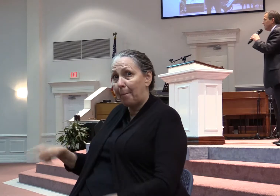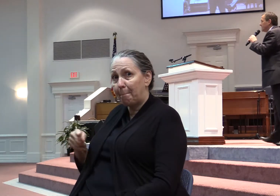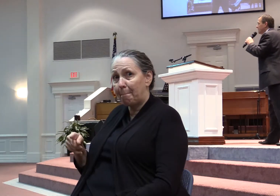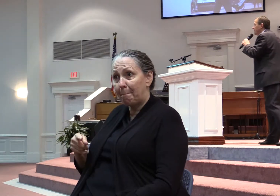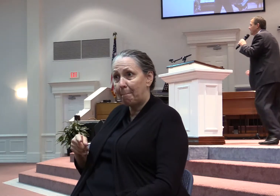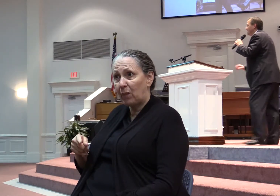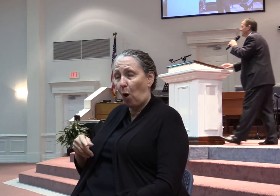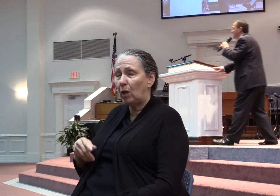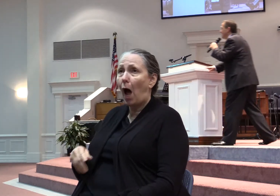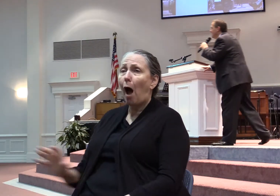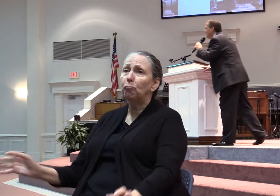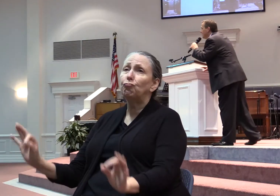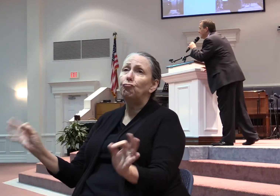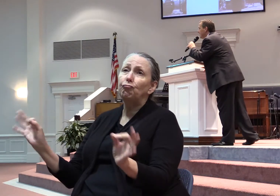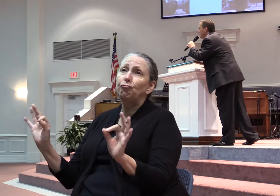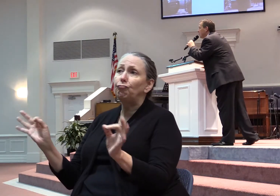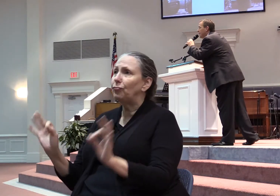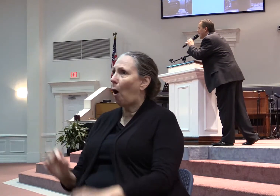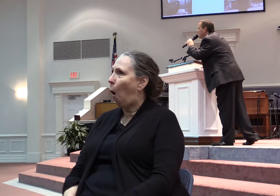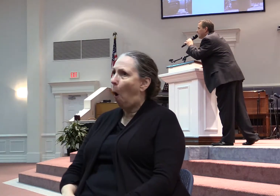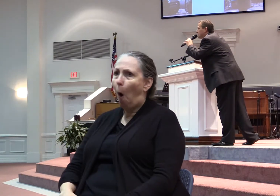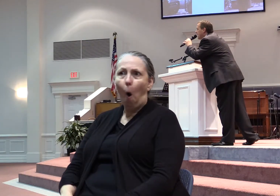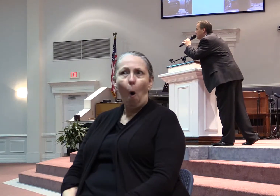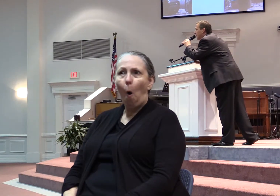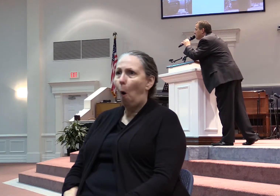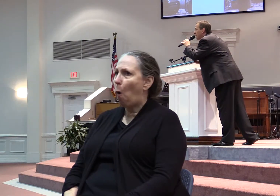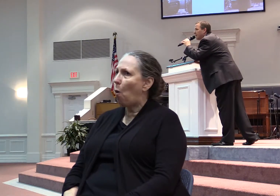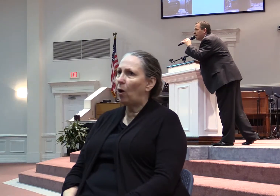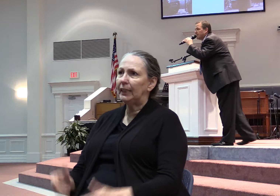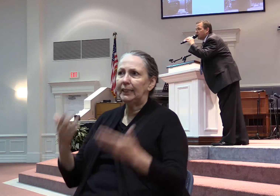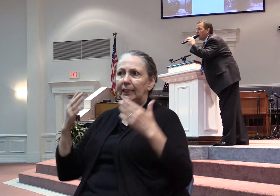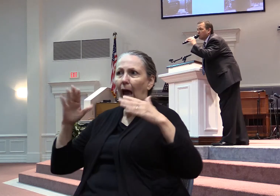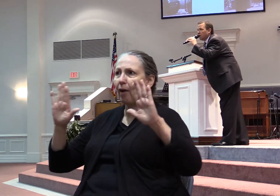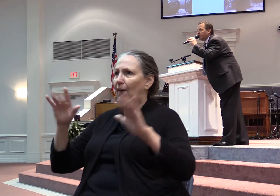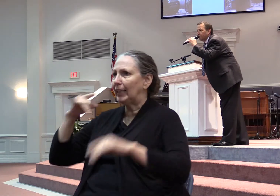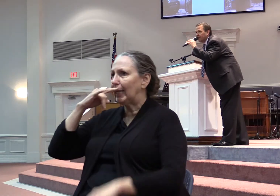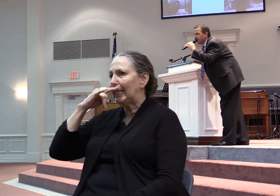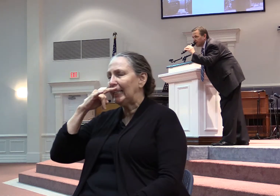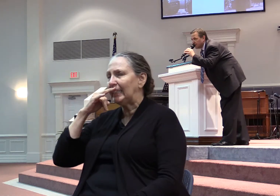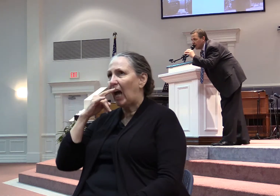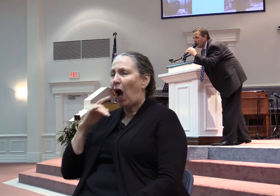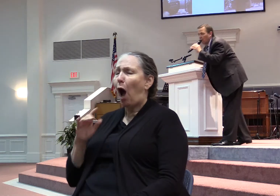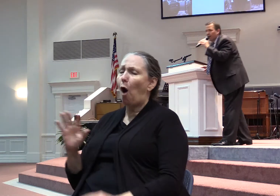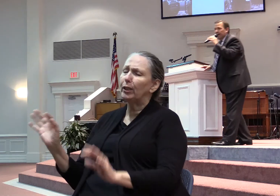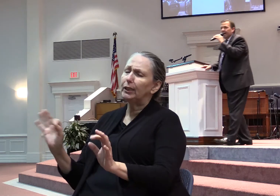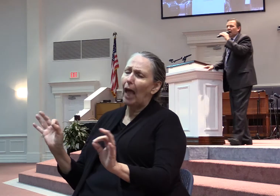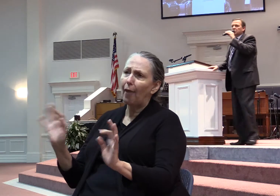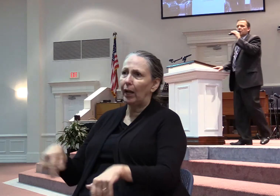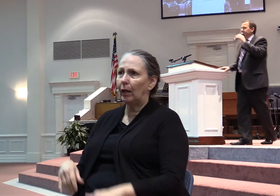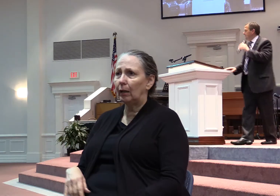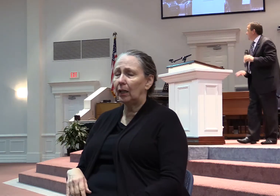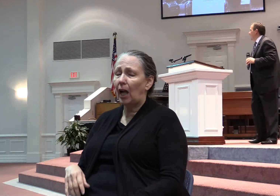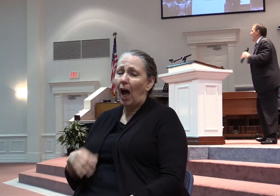Is that something I said? No. We cannot sacrifice our kids at the altar of convenience. We